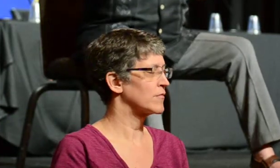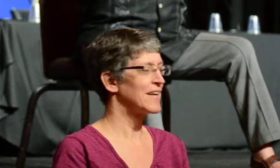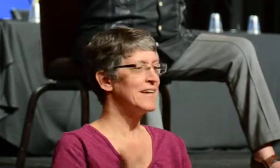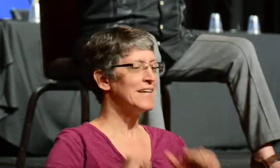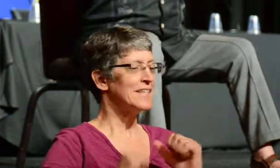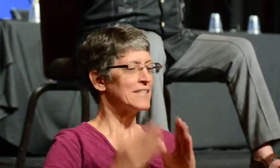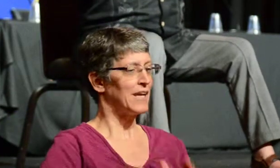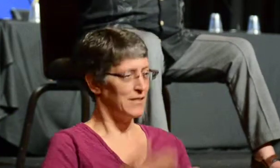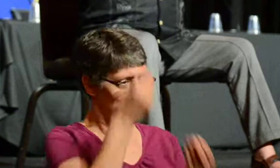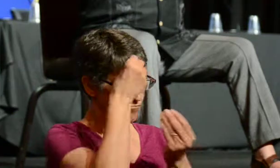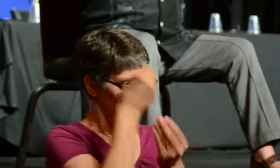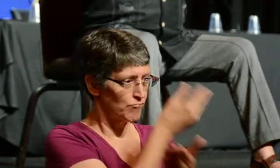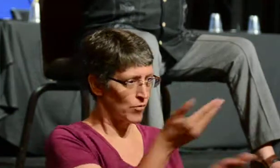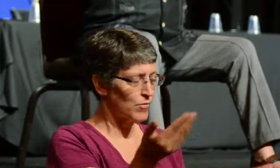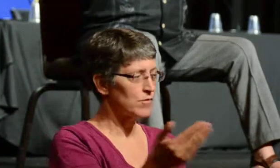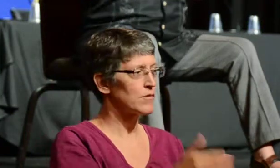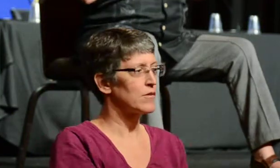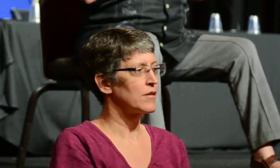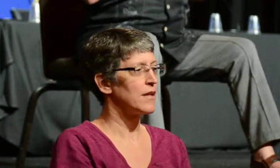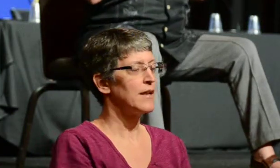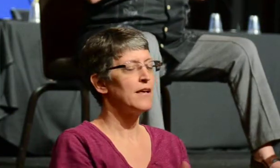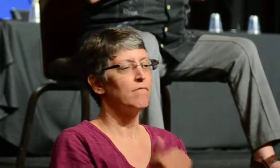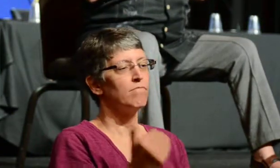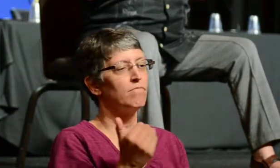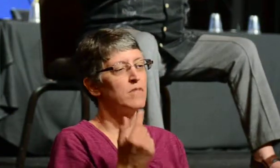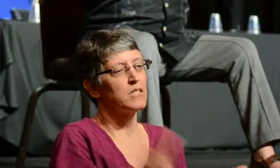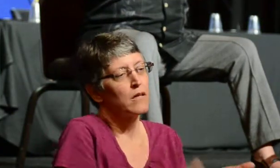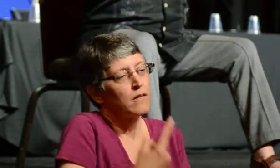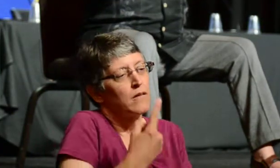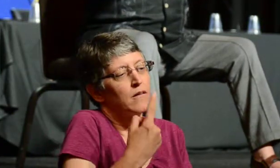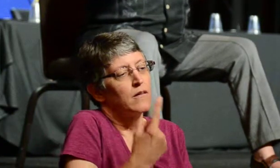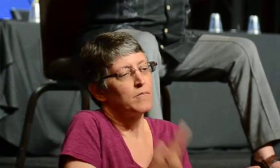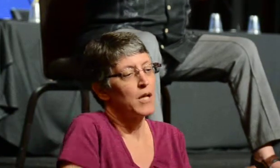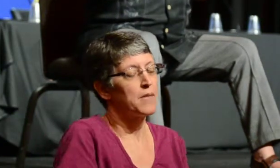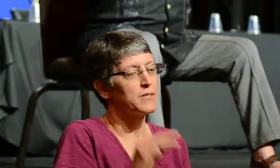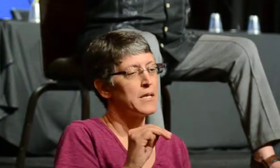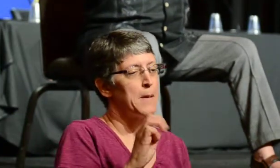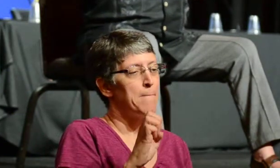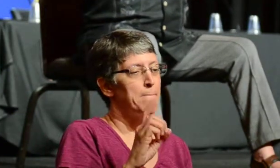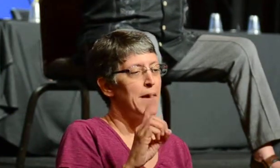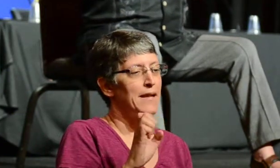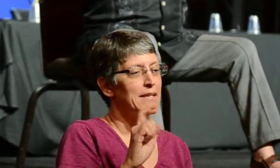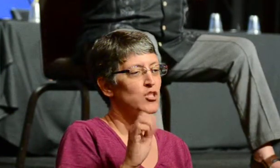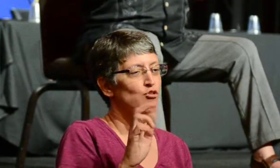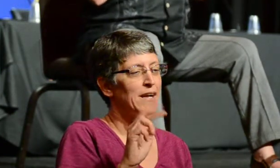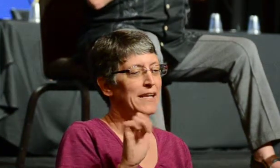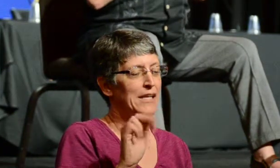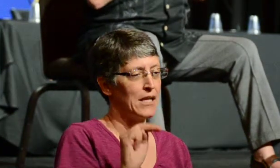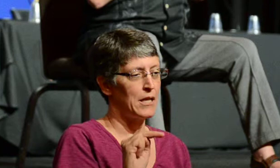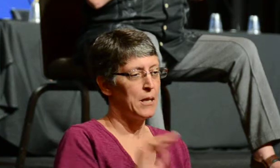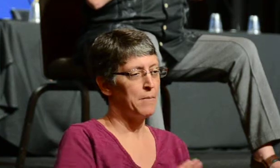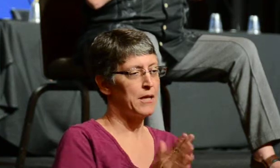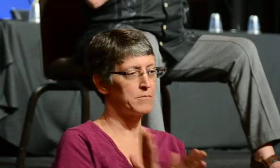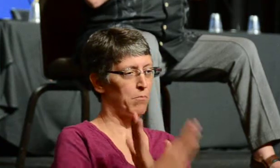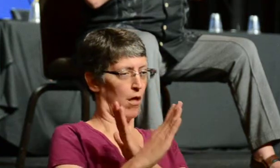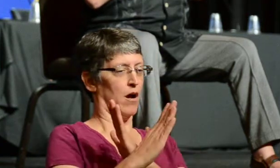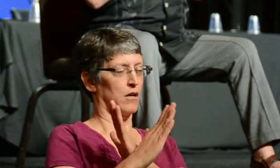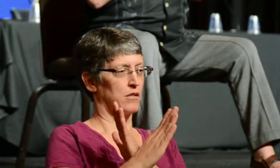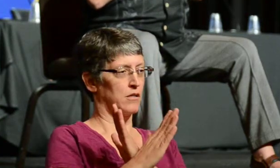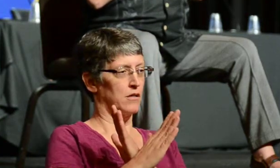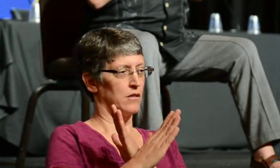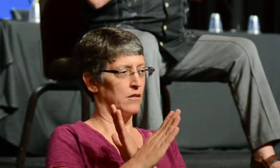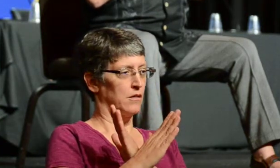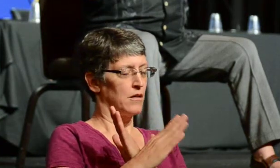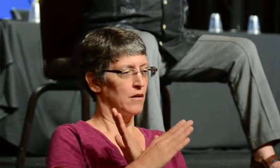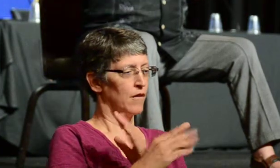scientists have told us that every so often the Mediterranean becomes blocked from the